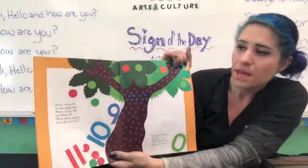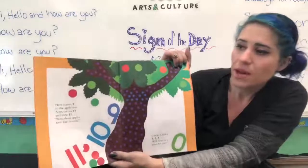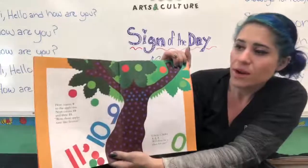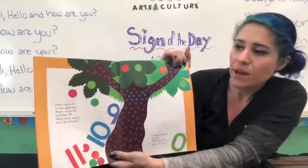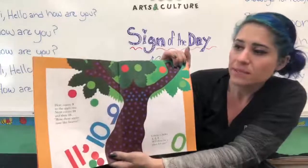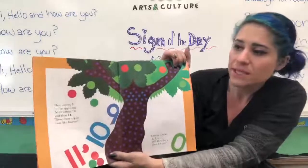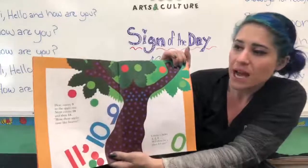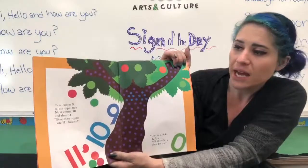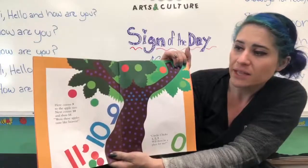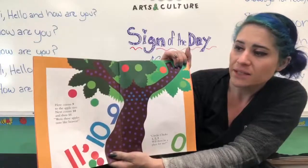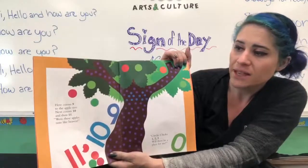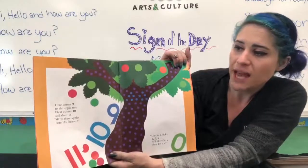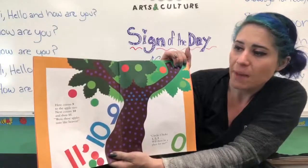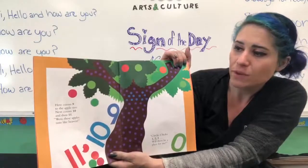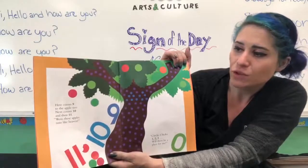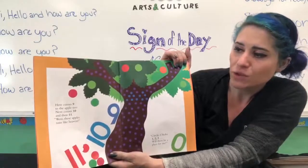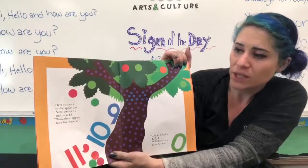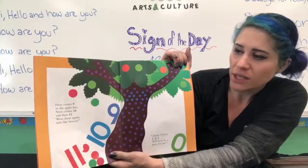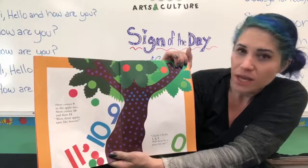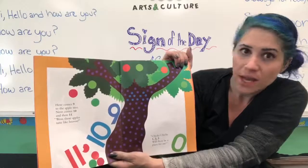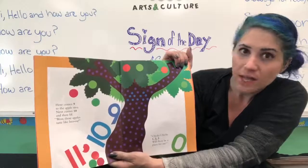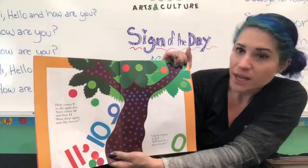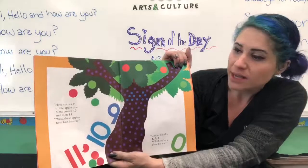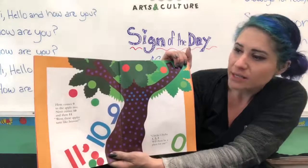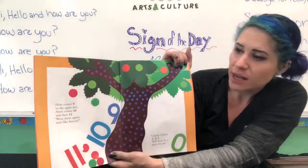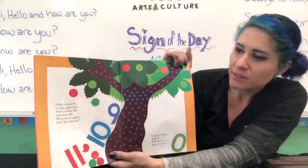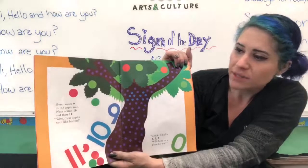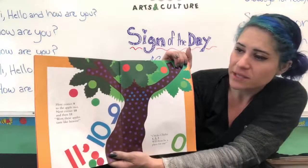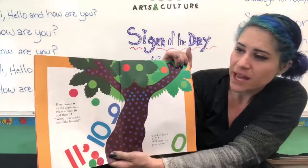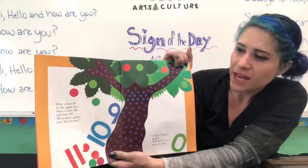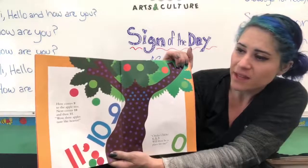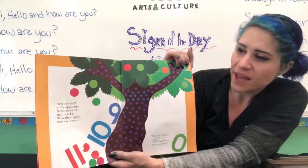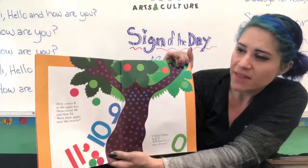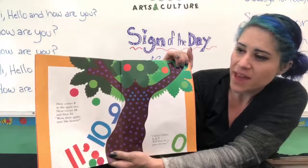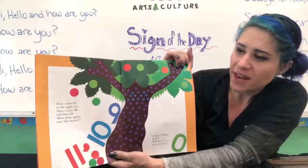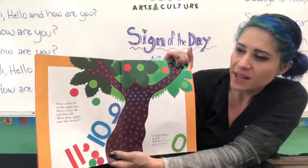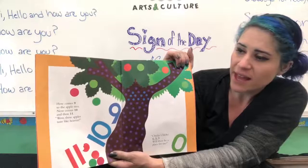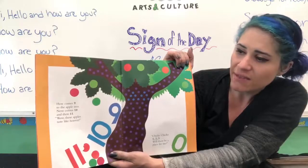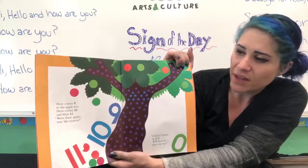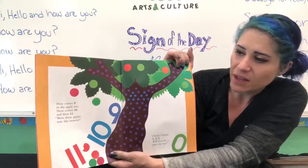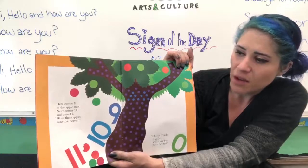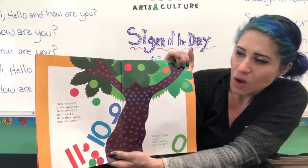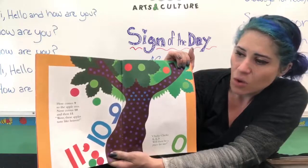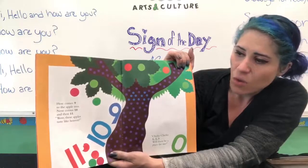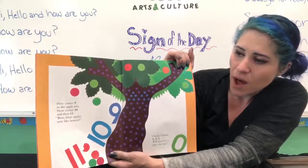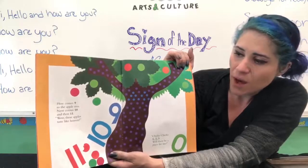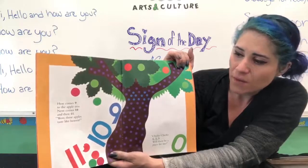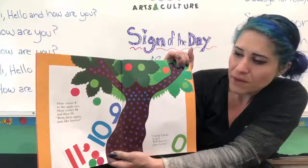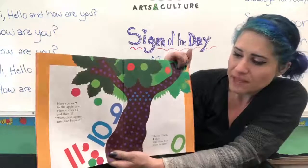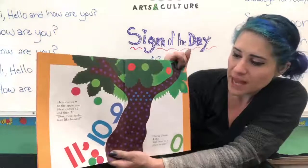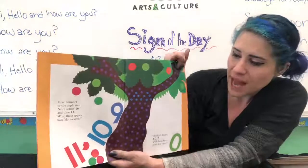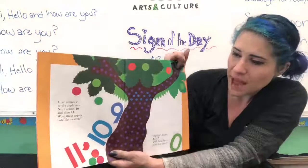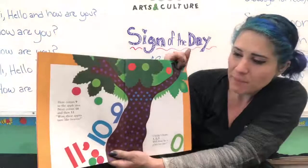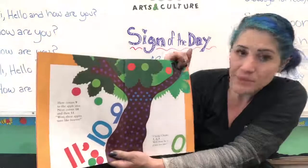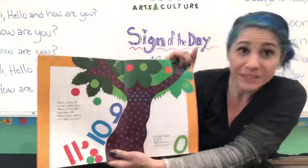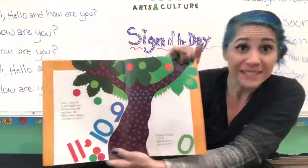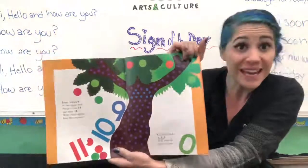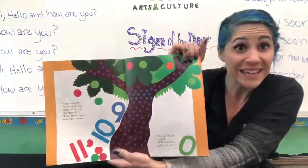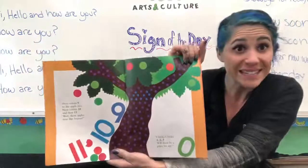Here comes 9 to the apple tree. Next comes 10 and then 11. Wow, these apples taste